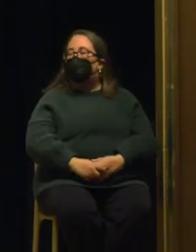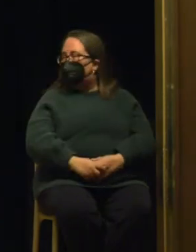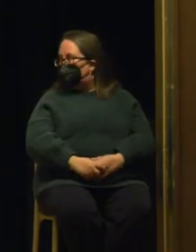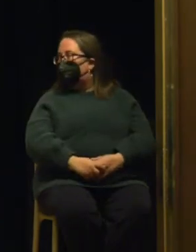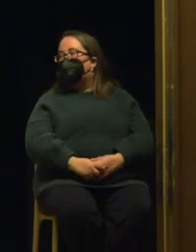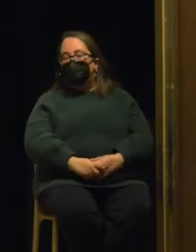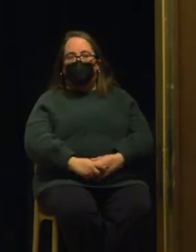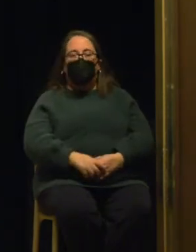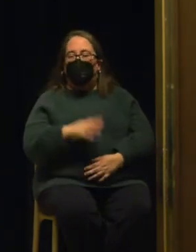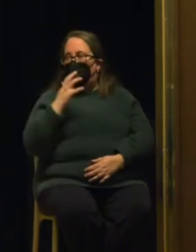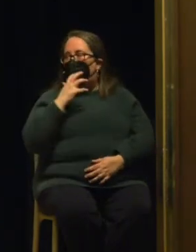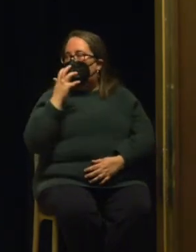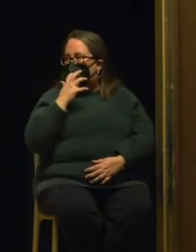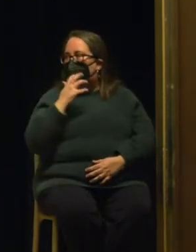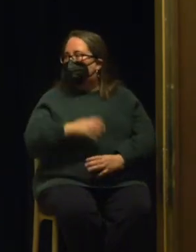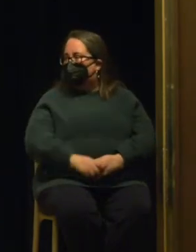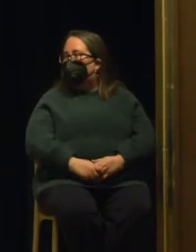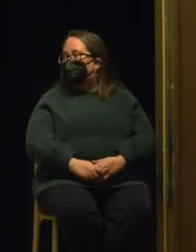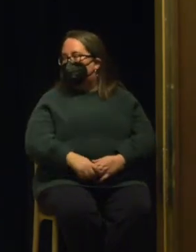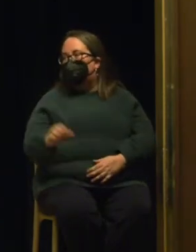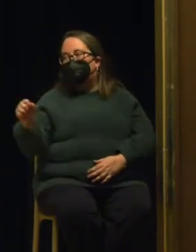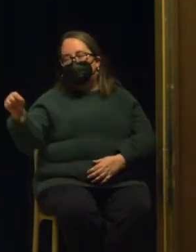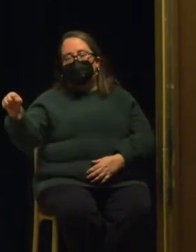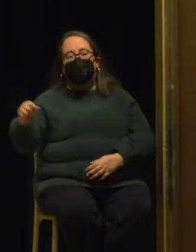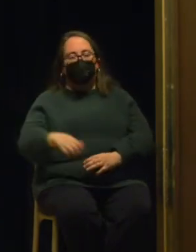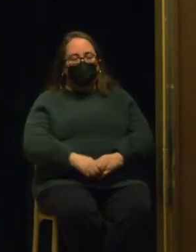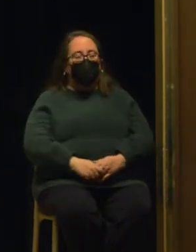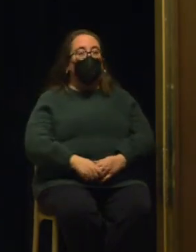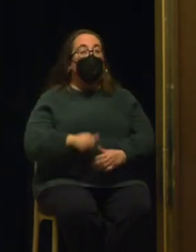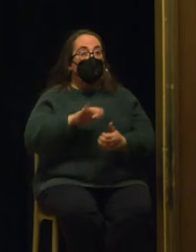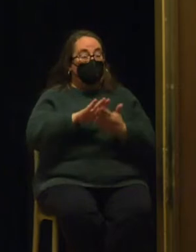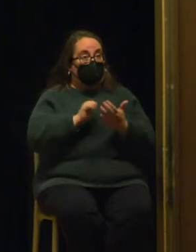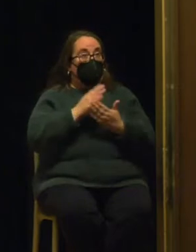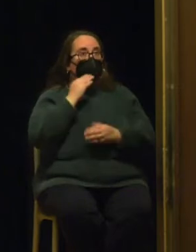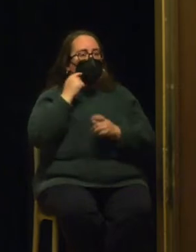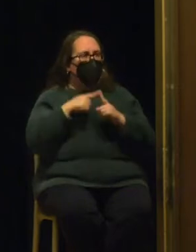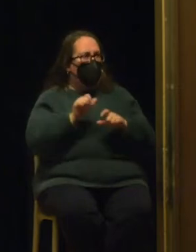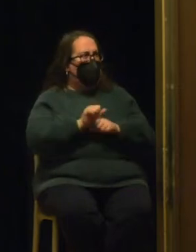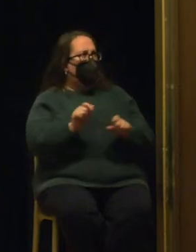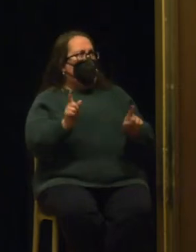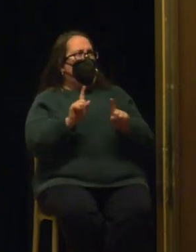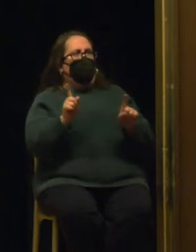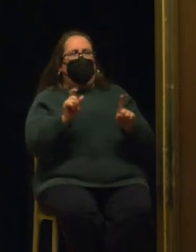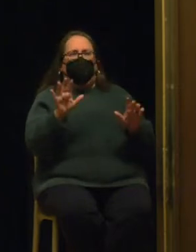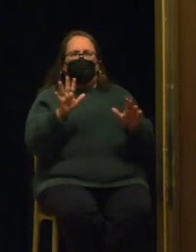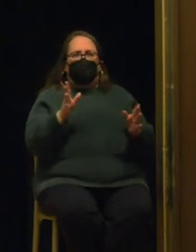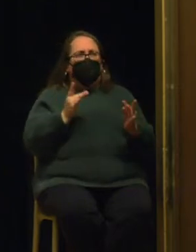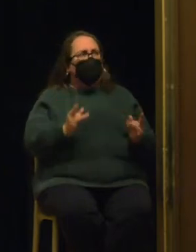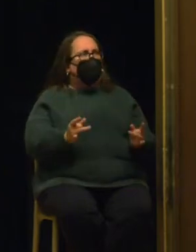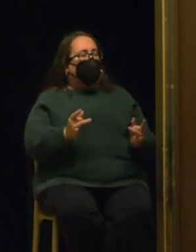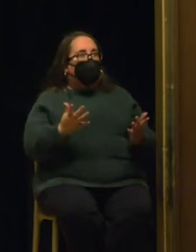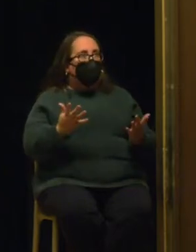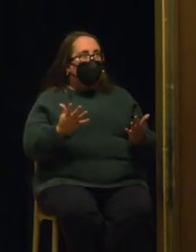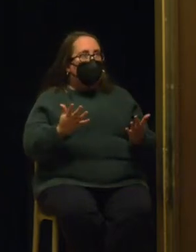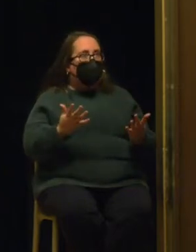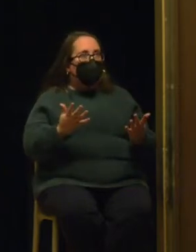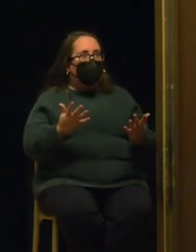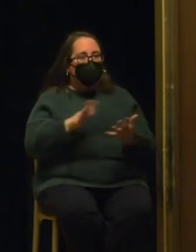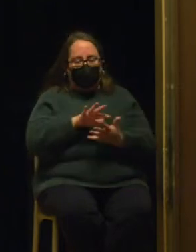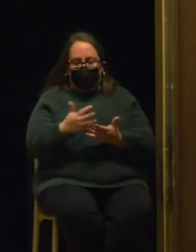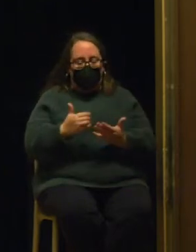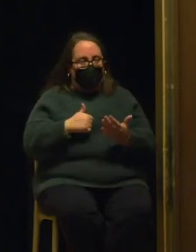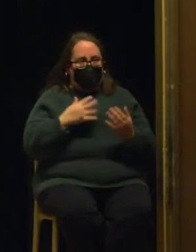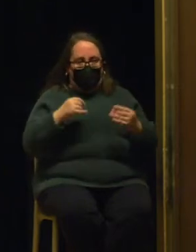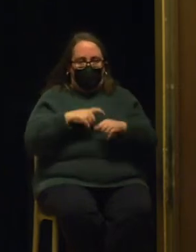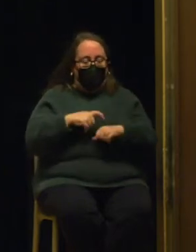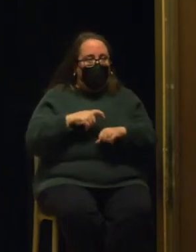real. That's real. My husband would come home from work like, where's that great meal you cooked? And I didn't have time